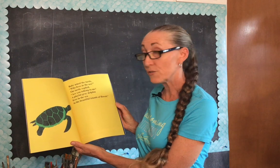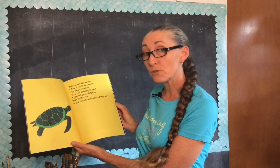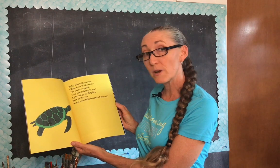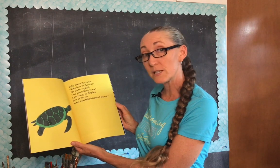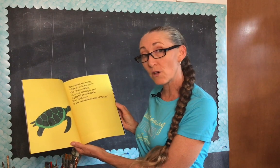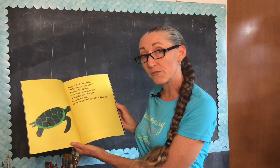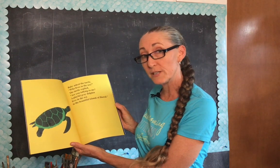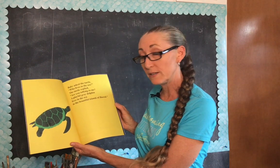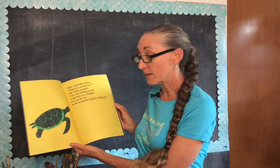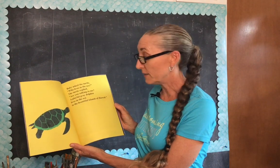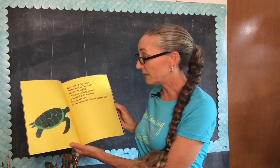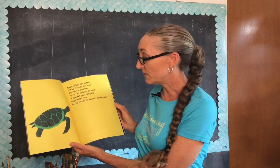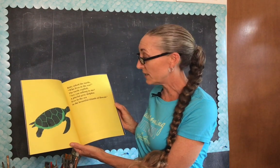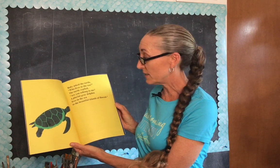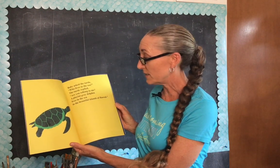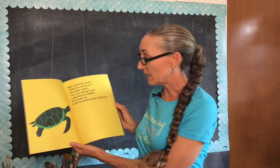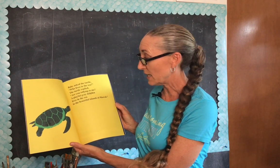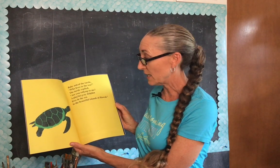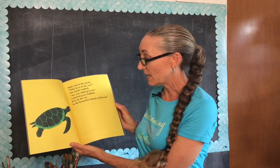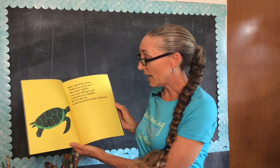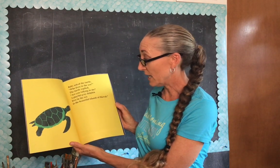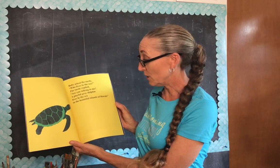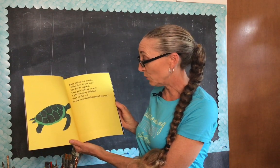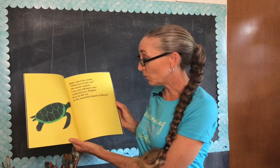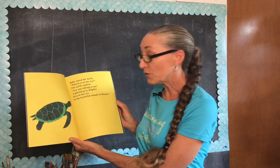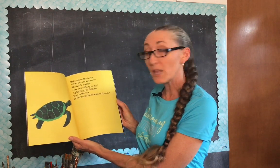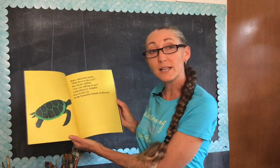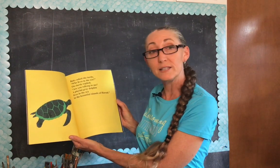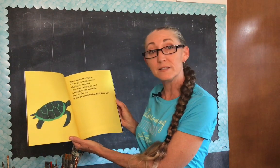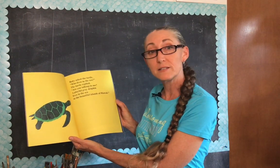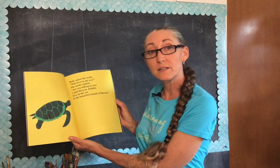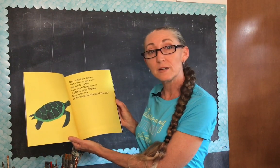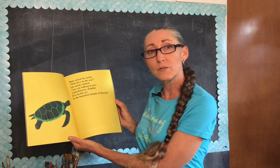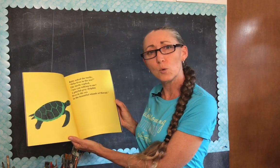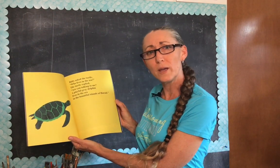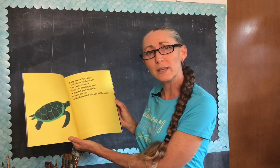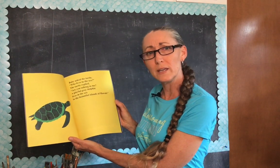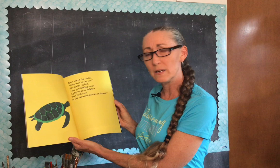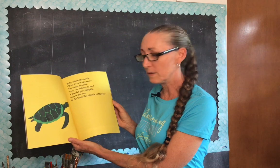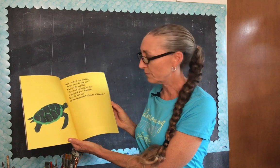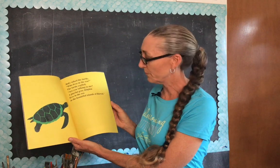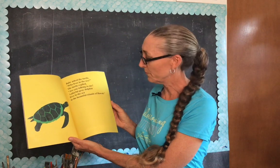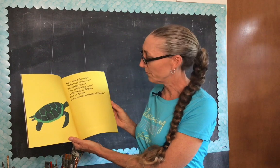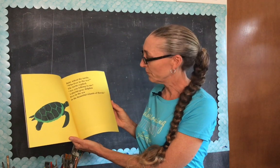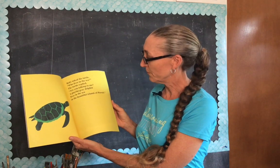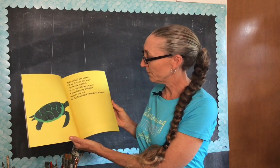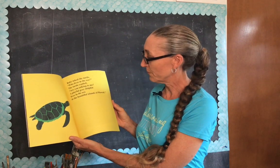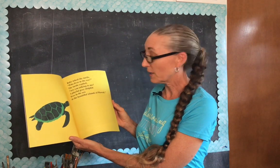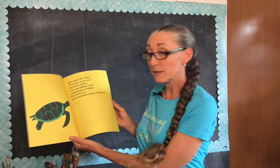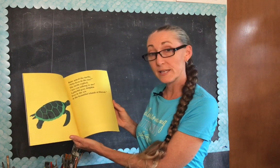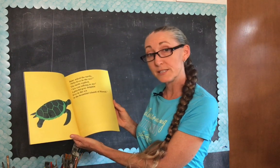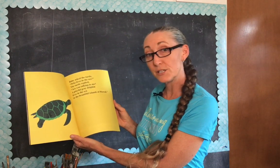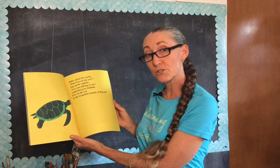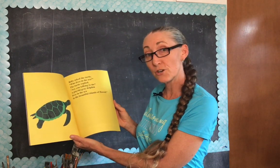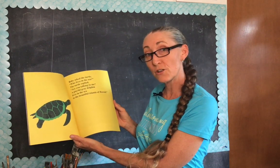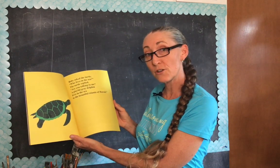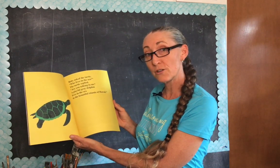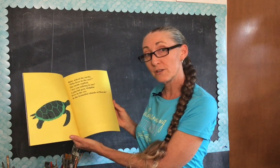gray dolphin lives in the sea in the beautiful islands of Hawaii. Let's see your turtle.